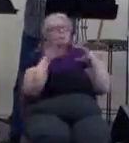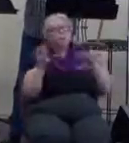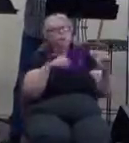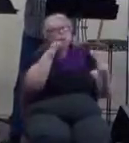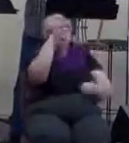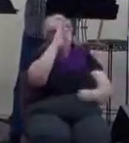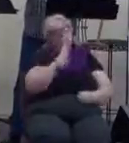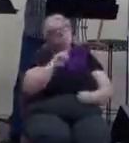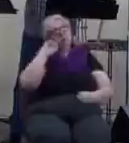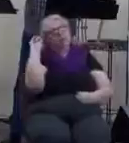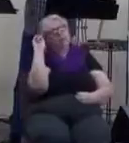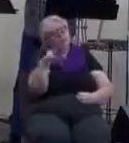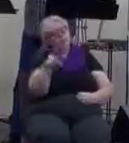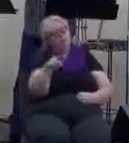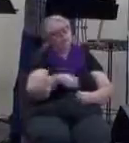Lord.